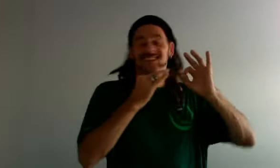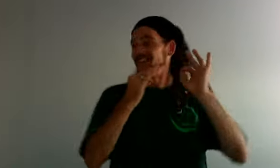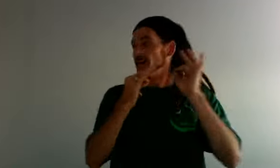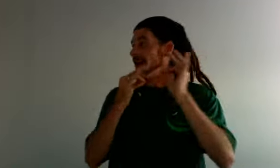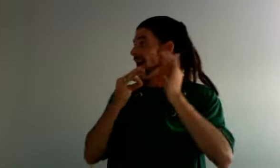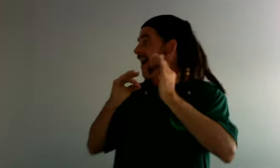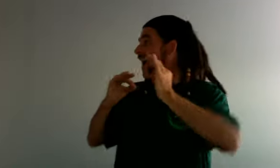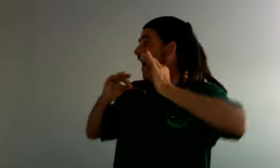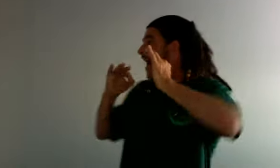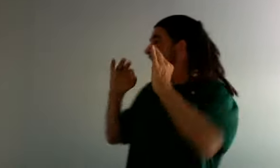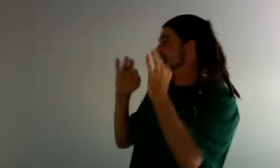against it.